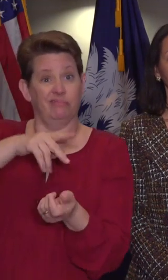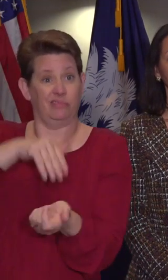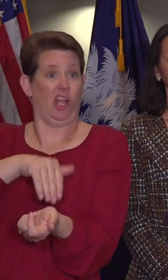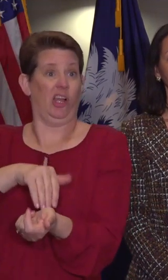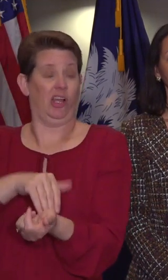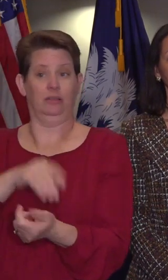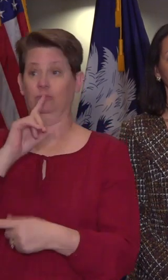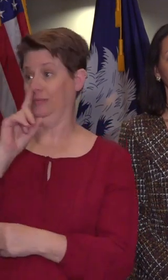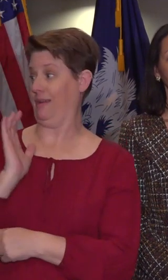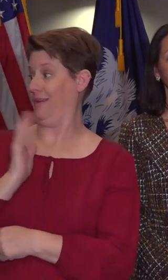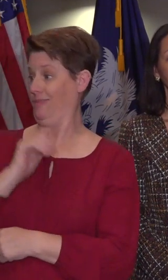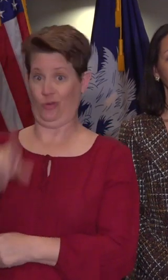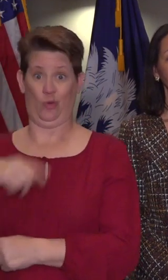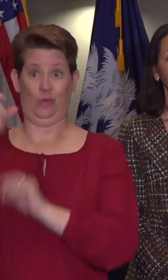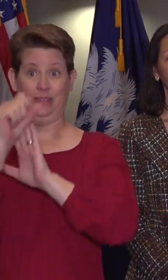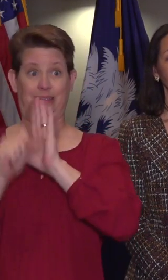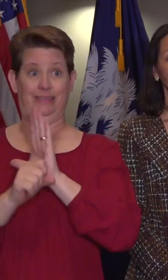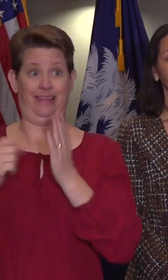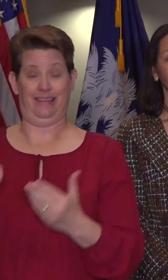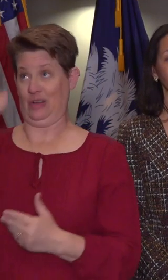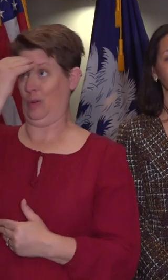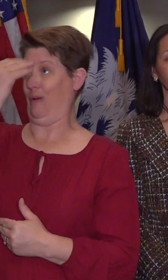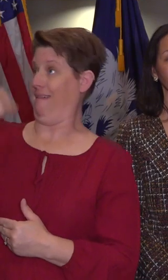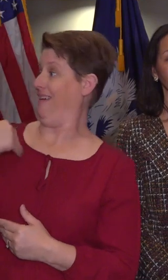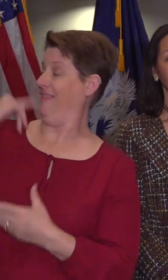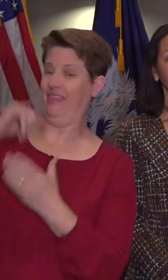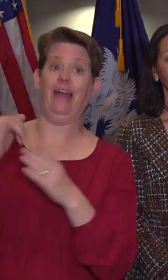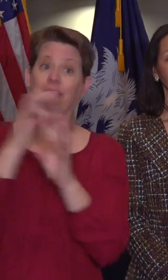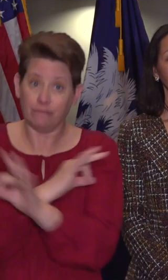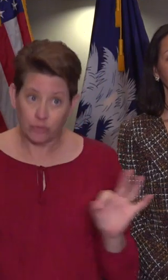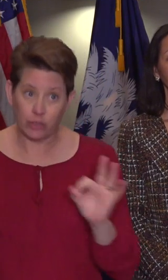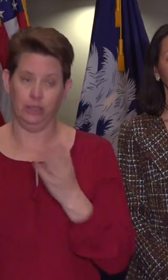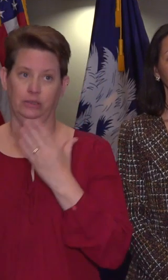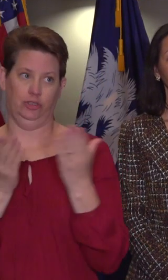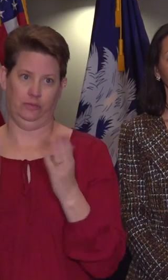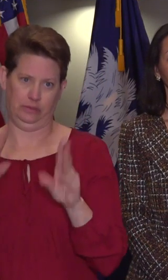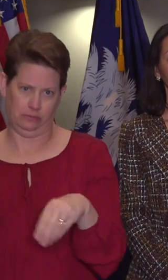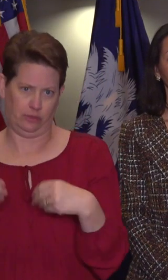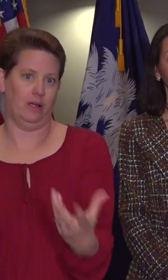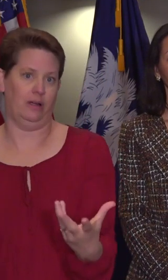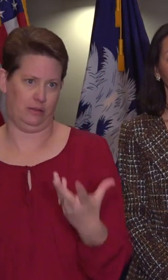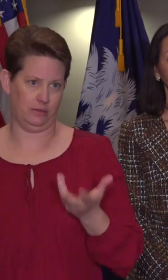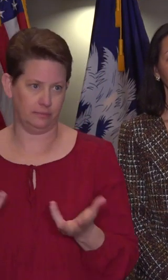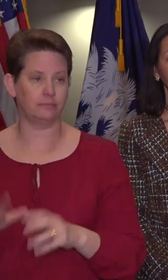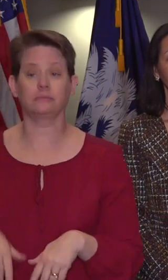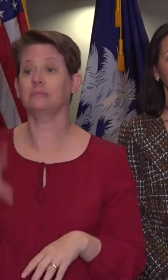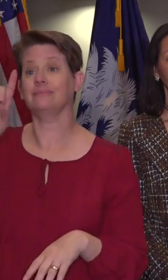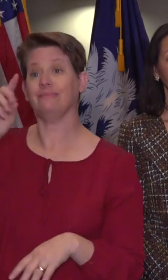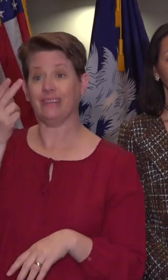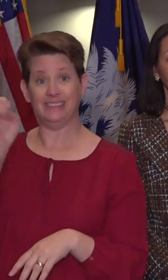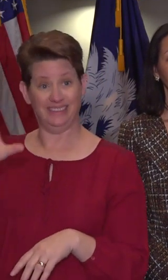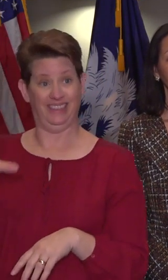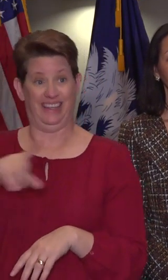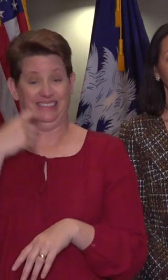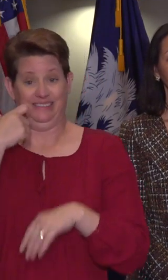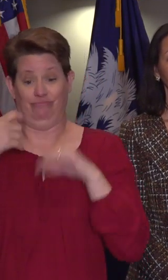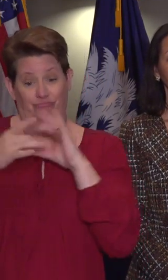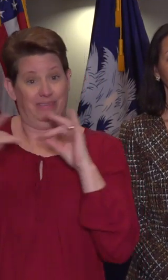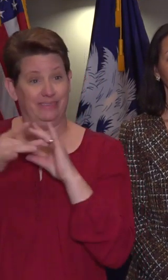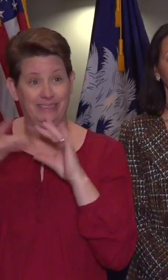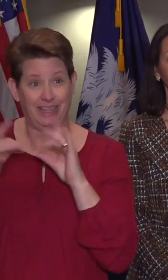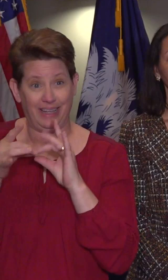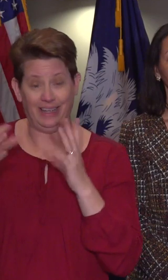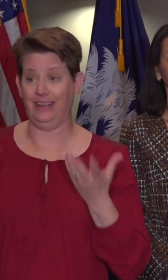ours is the only state that we know of that has this free service. As DHEC has pointed out, there's